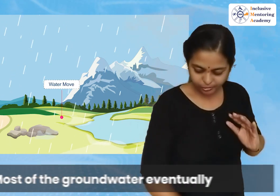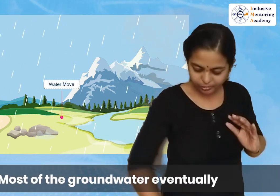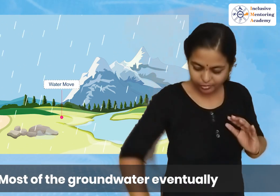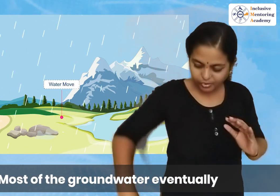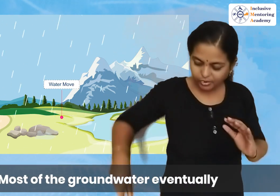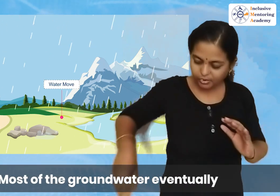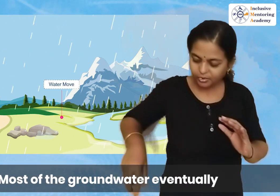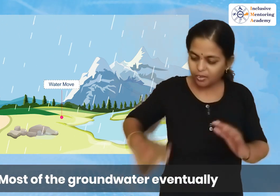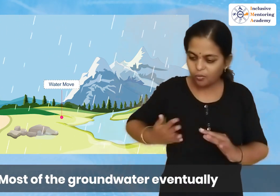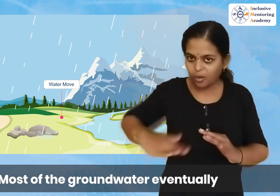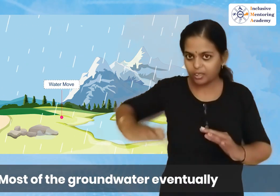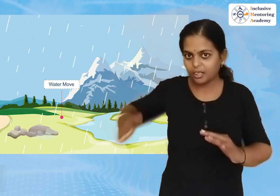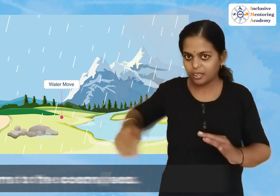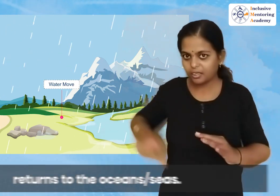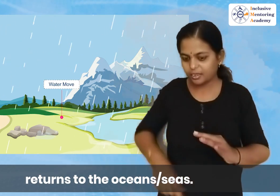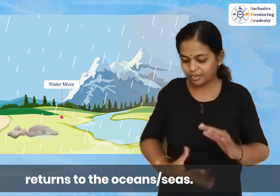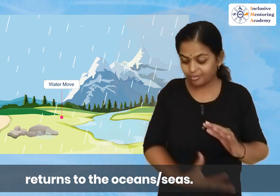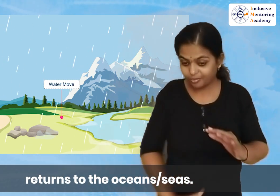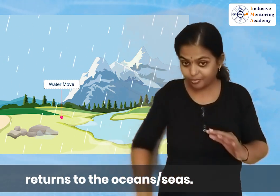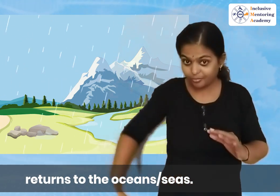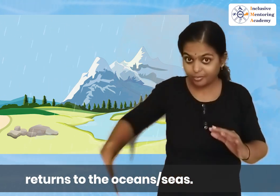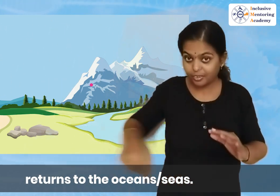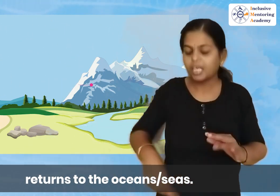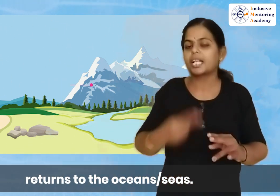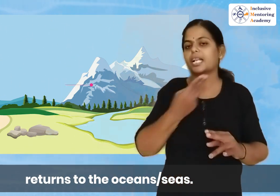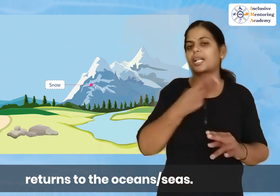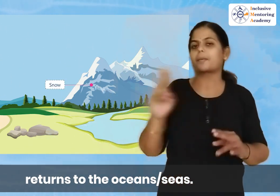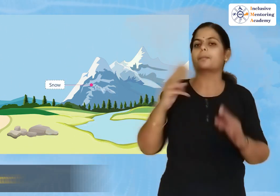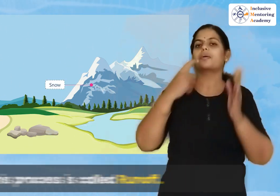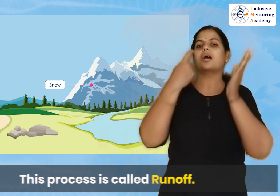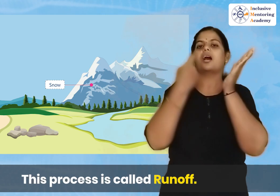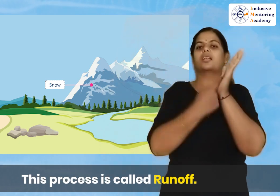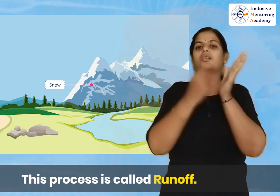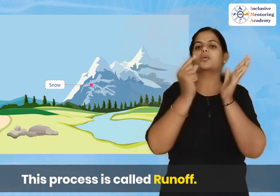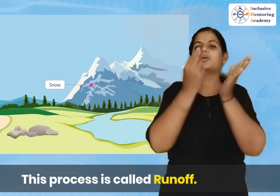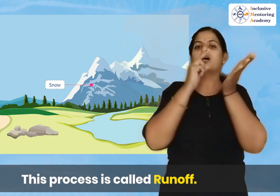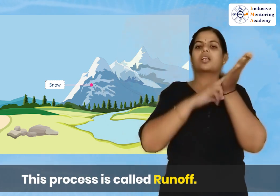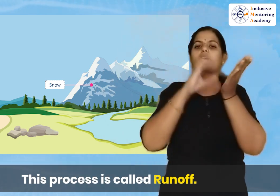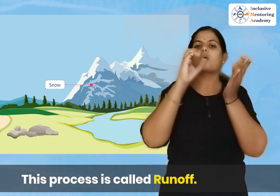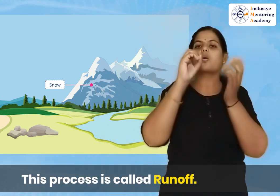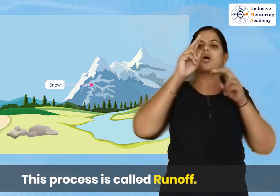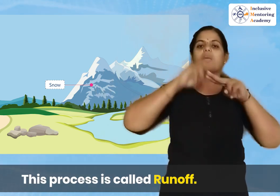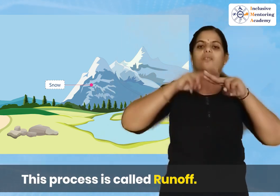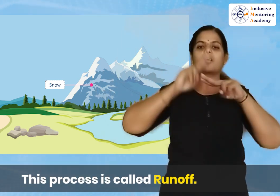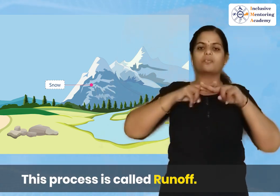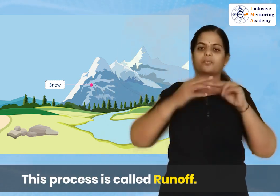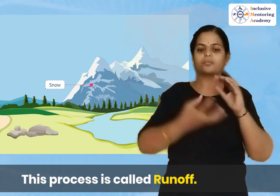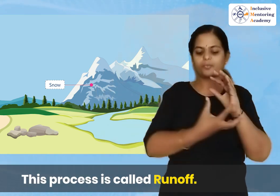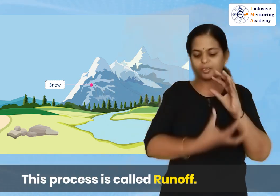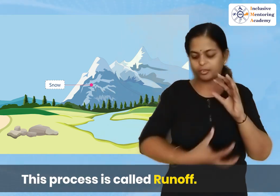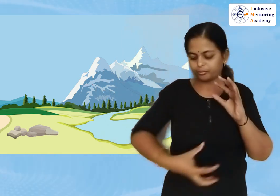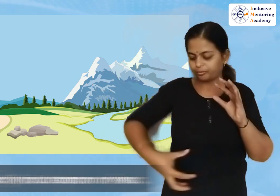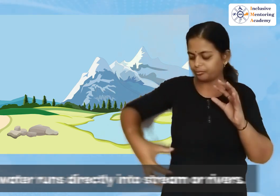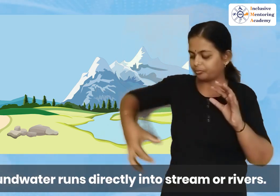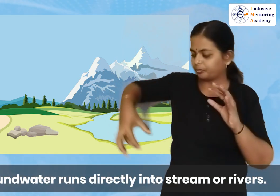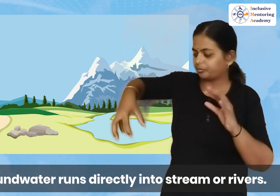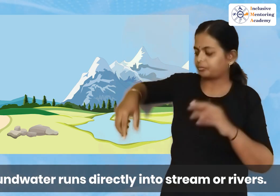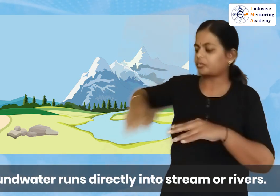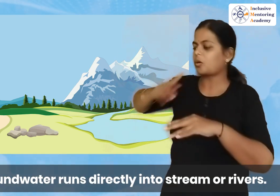of the groundwater eventually returns to the oceans, seas. This process is called runoff. The groundwater runs